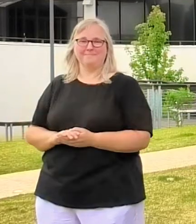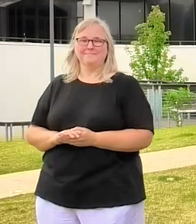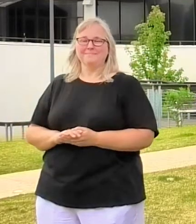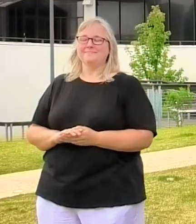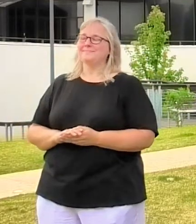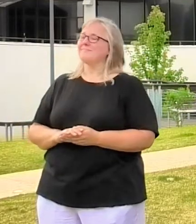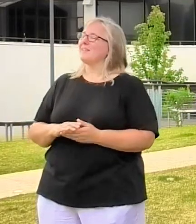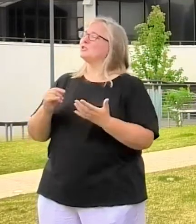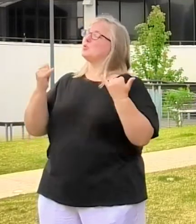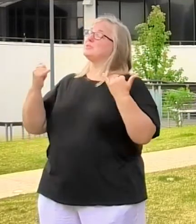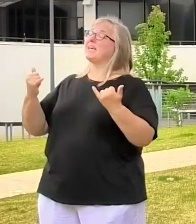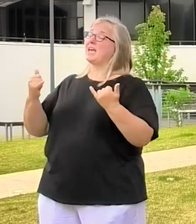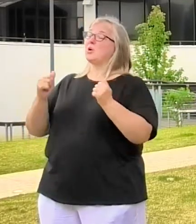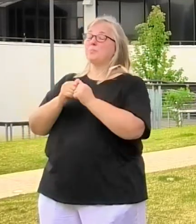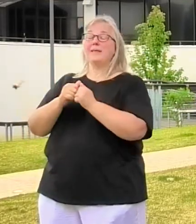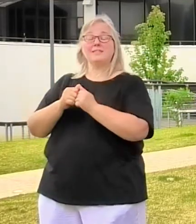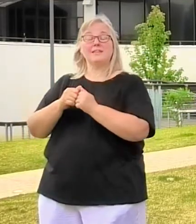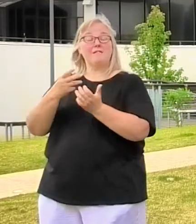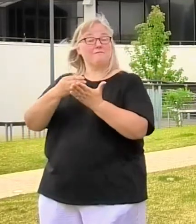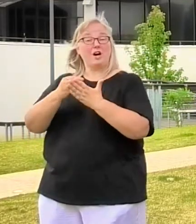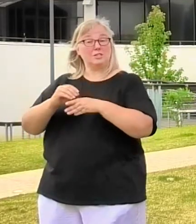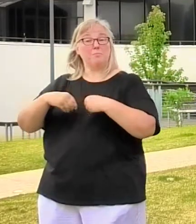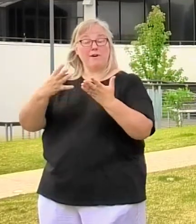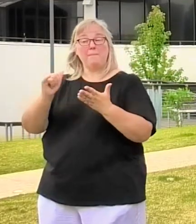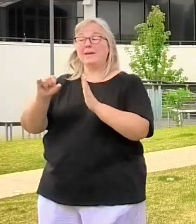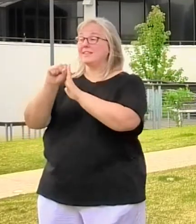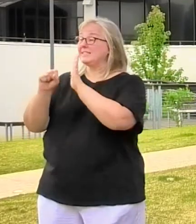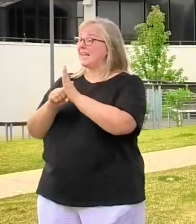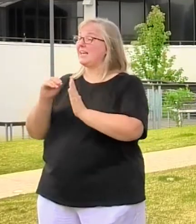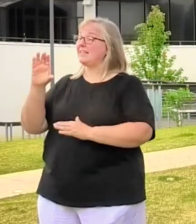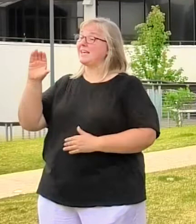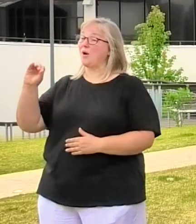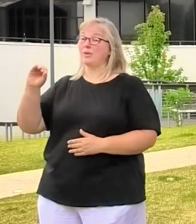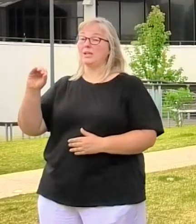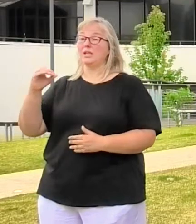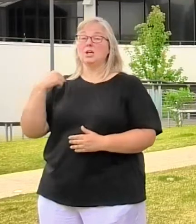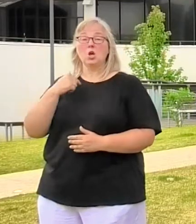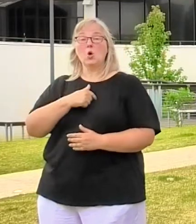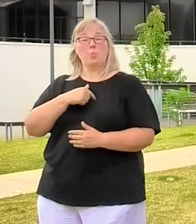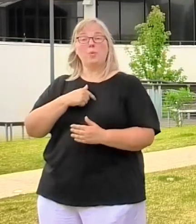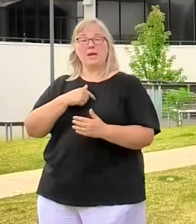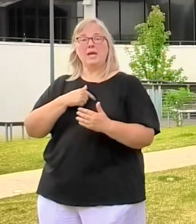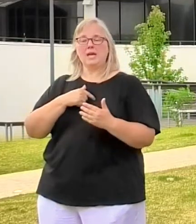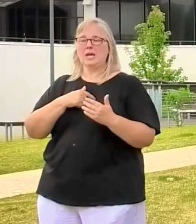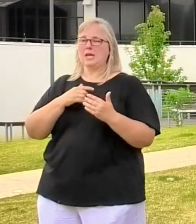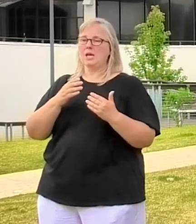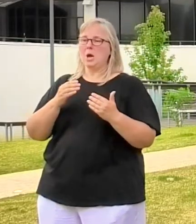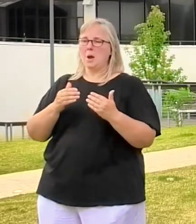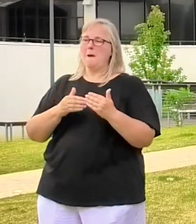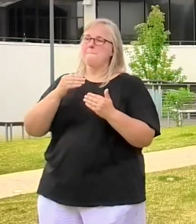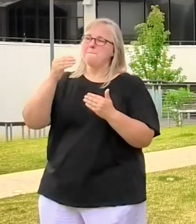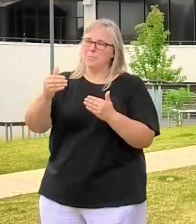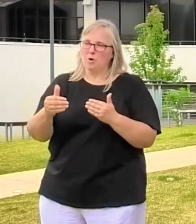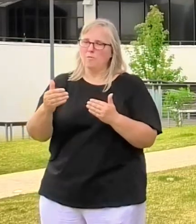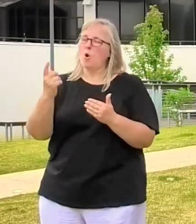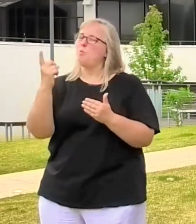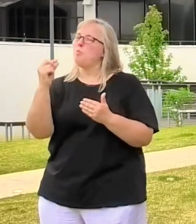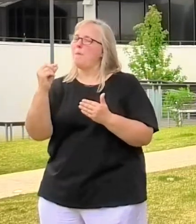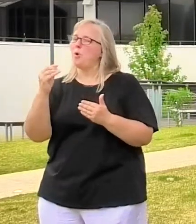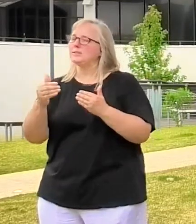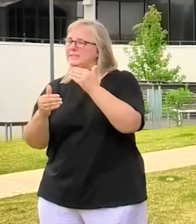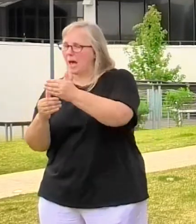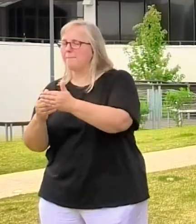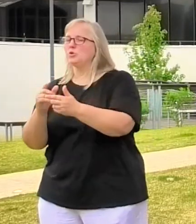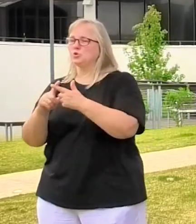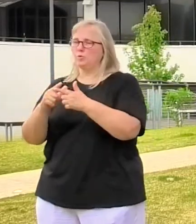So today, with these funds provided by the state and the county, we move one step closer to finishing this park